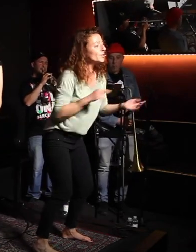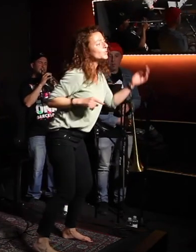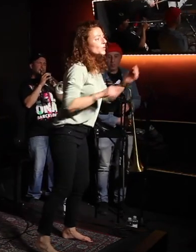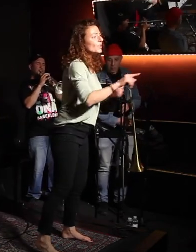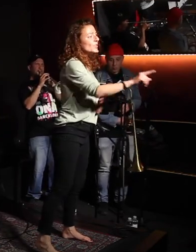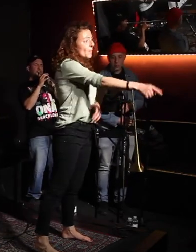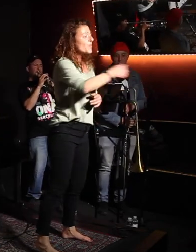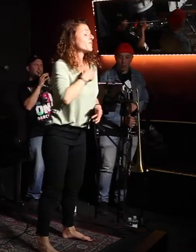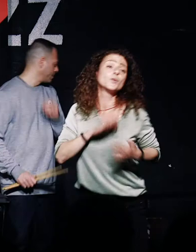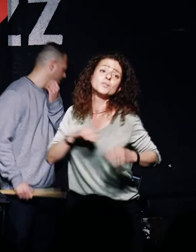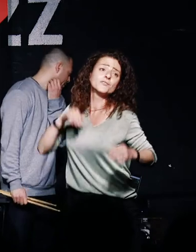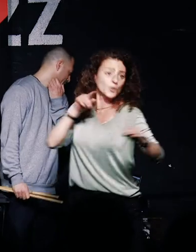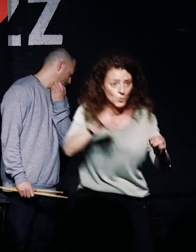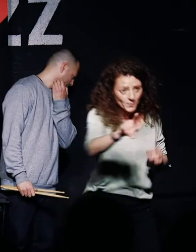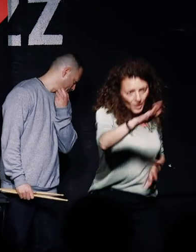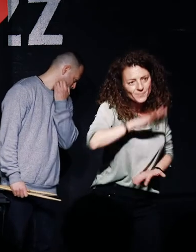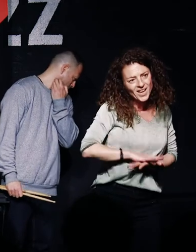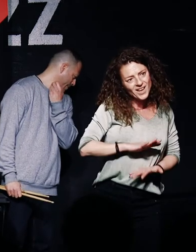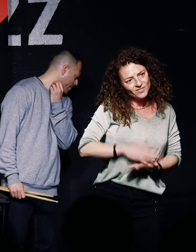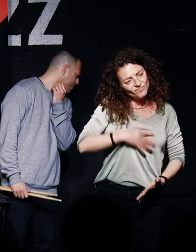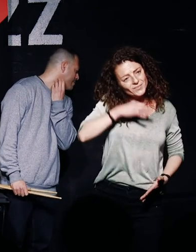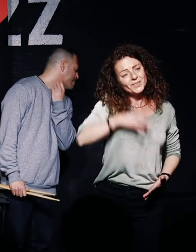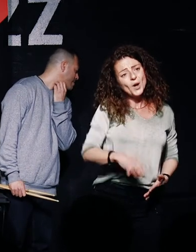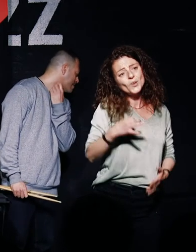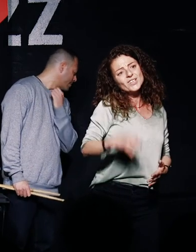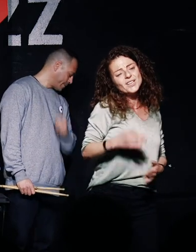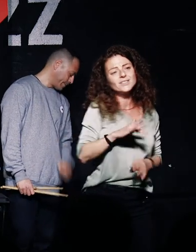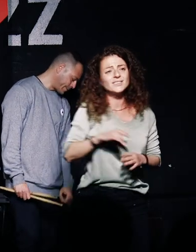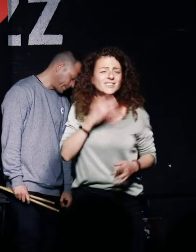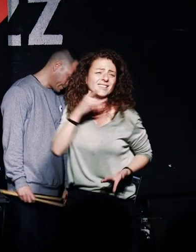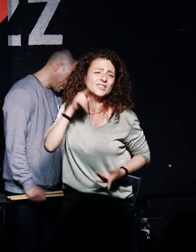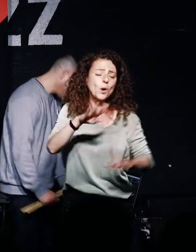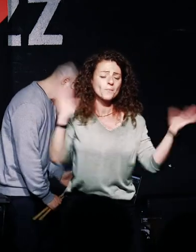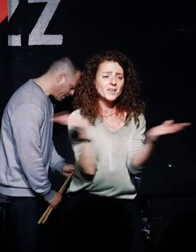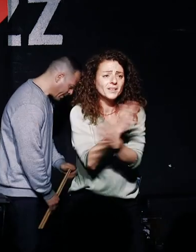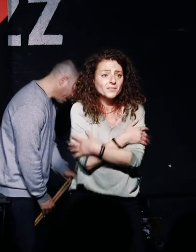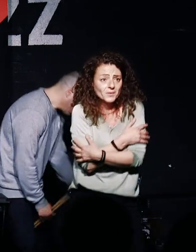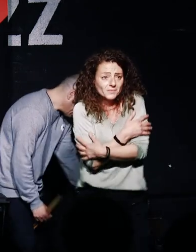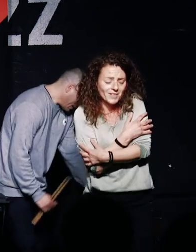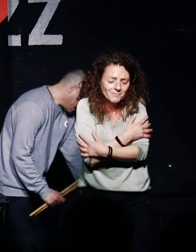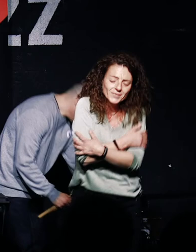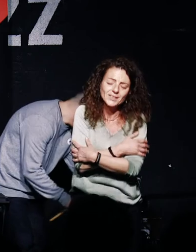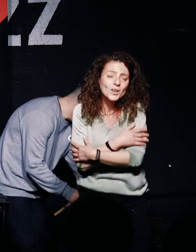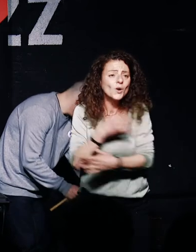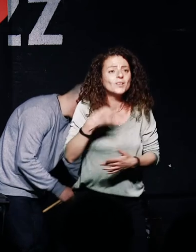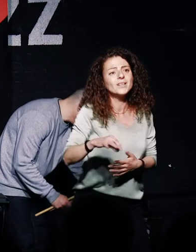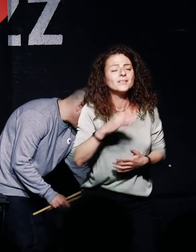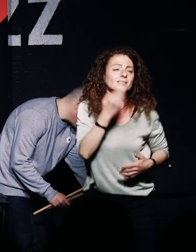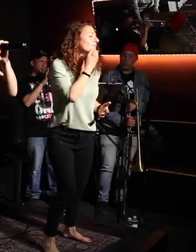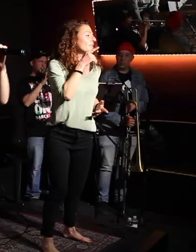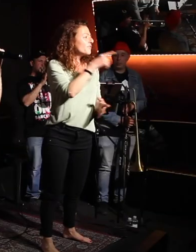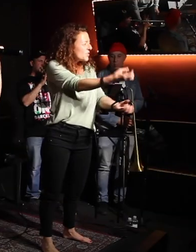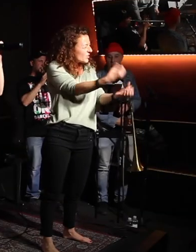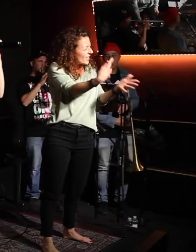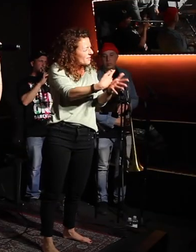for you. For you, calm down, only when you hold me in your arms. Only